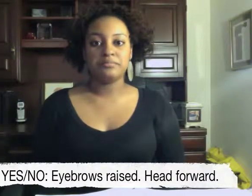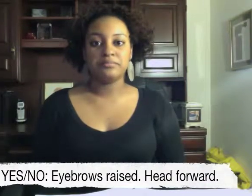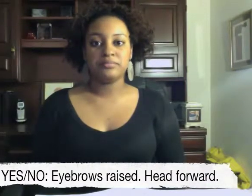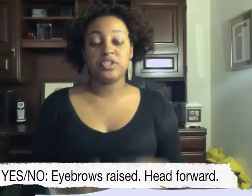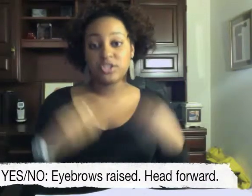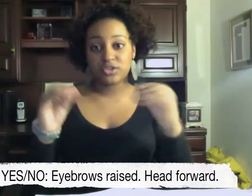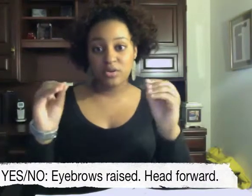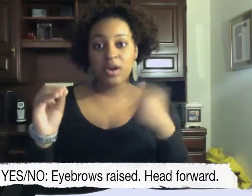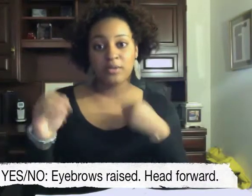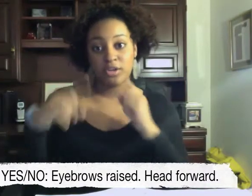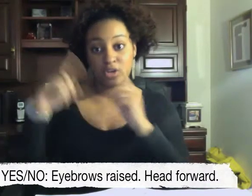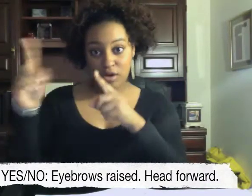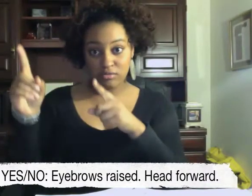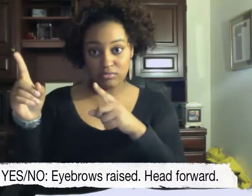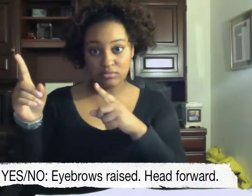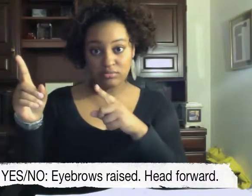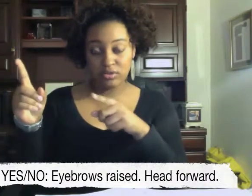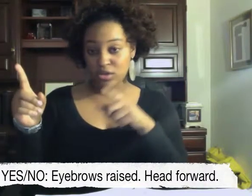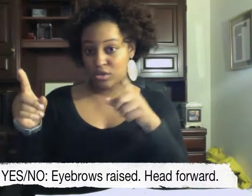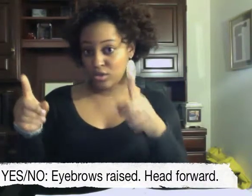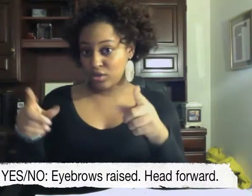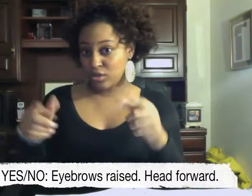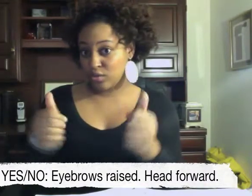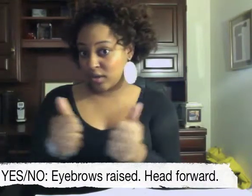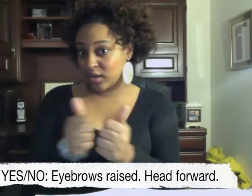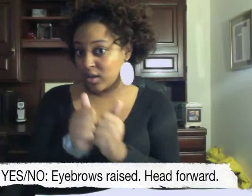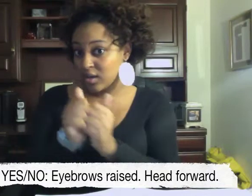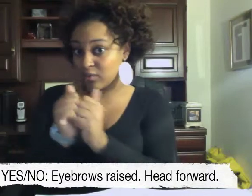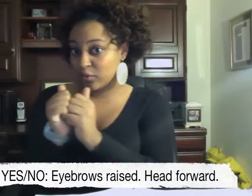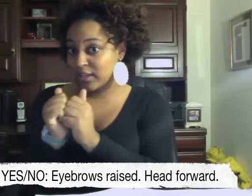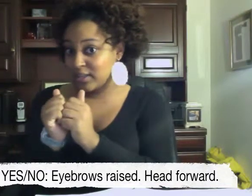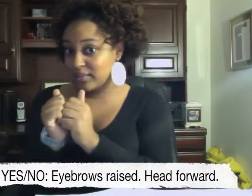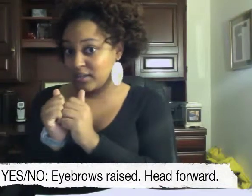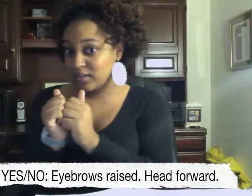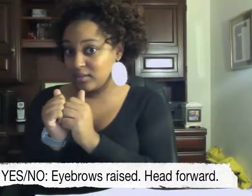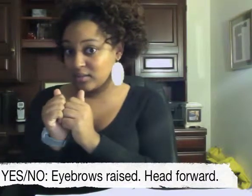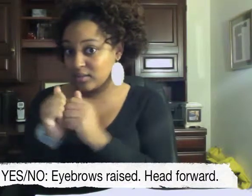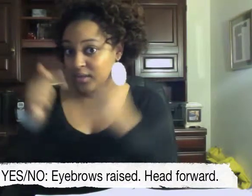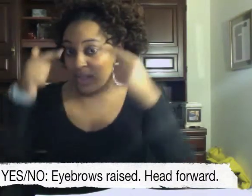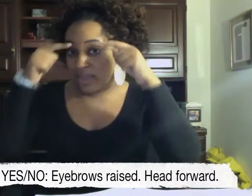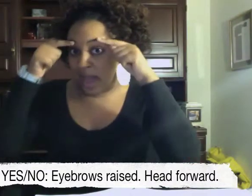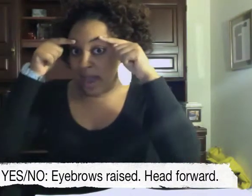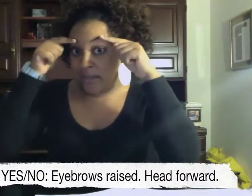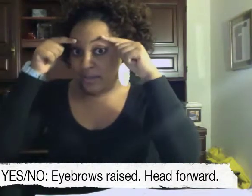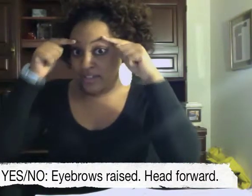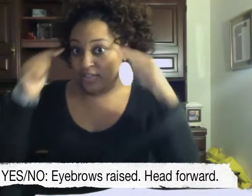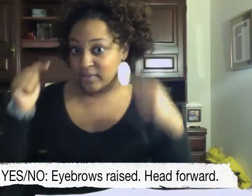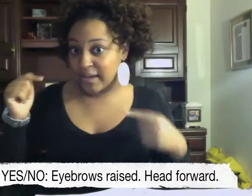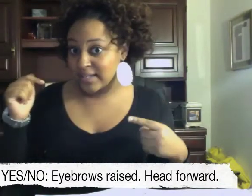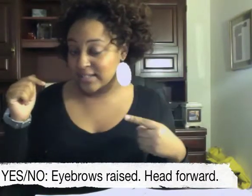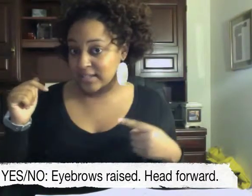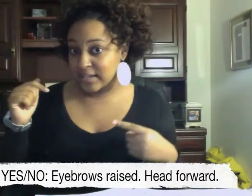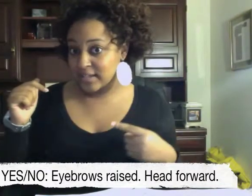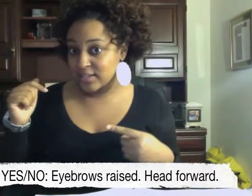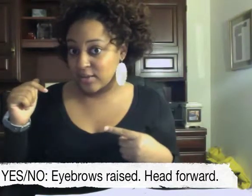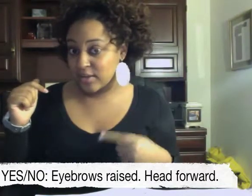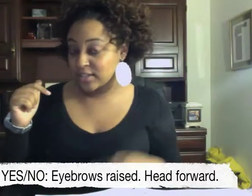to the store I'm going to go. You want to come with me? The eyebrows are raised in the yes-no question, like,